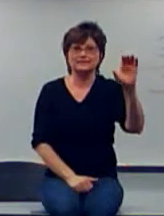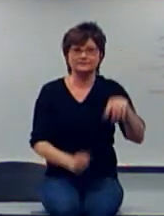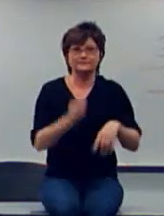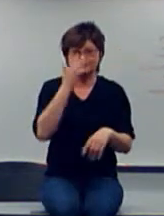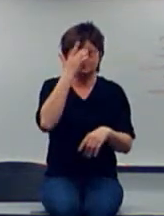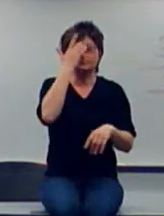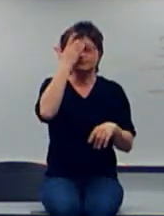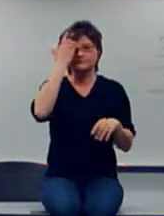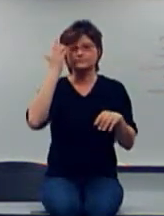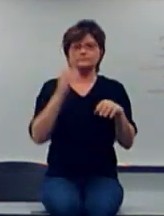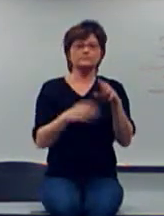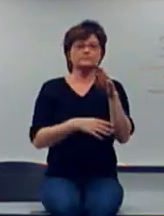NIC.